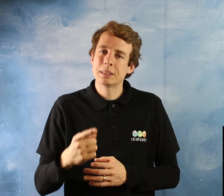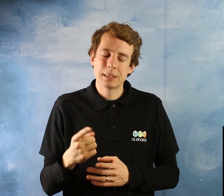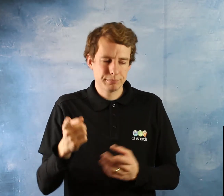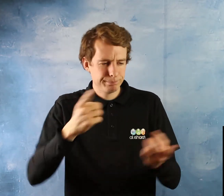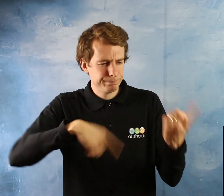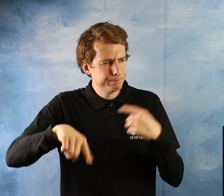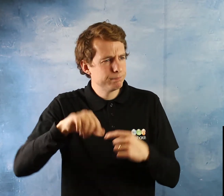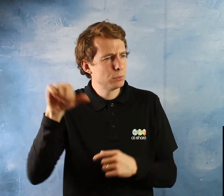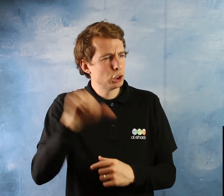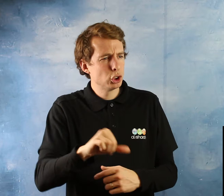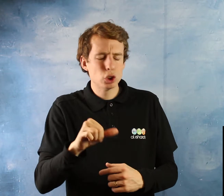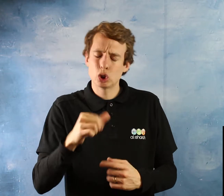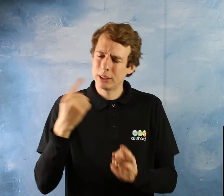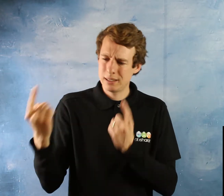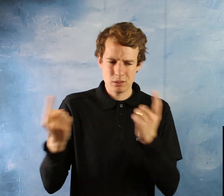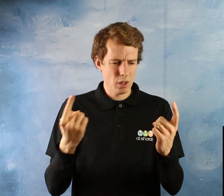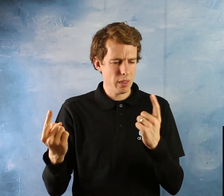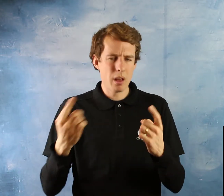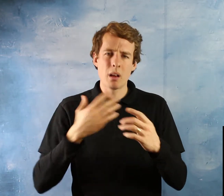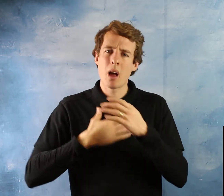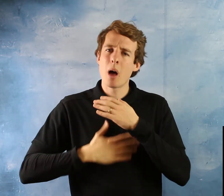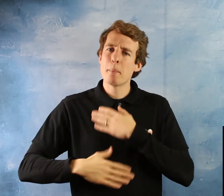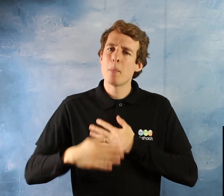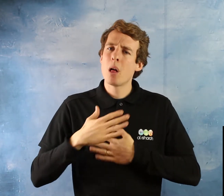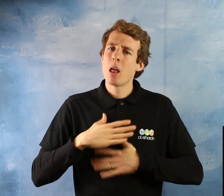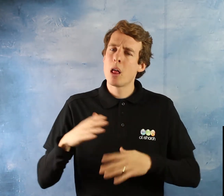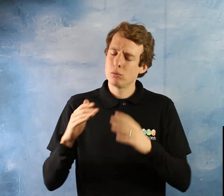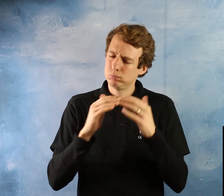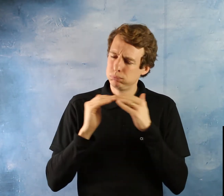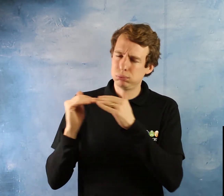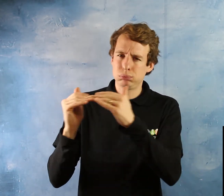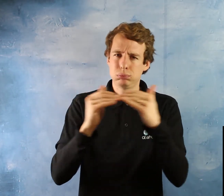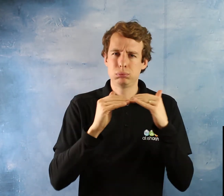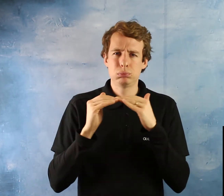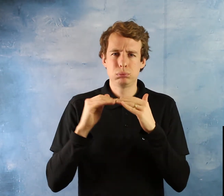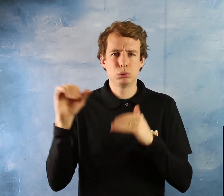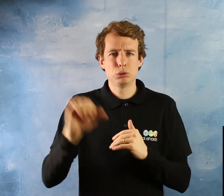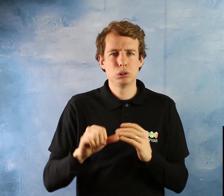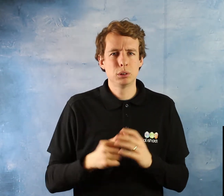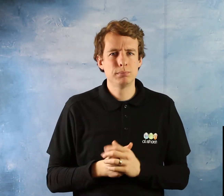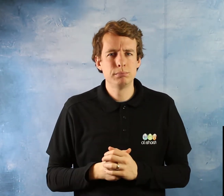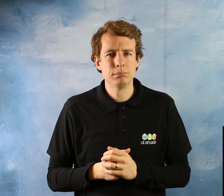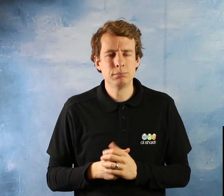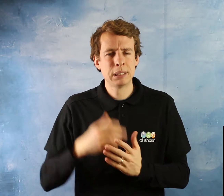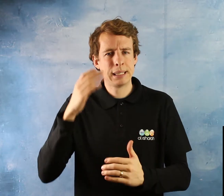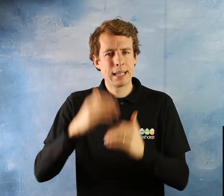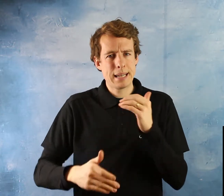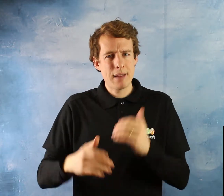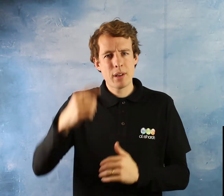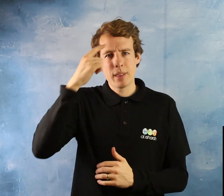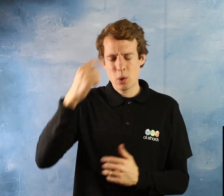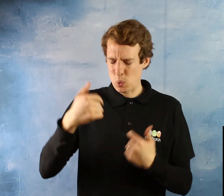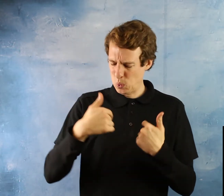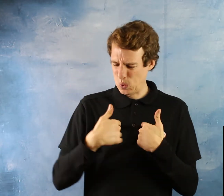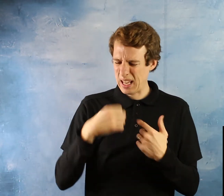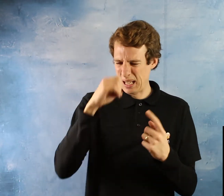another. One should neither hold himself above another nor transgress